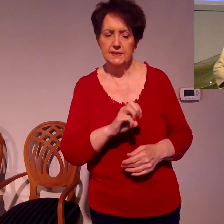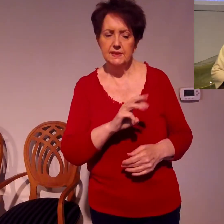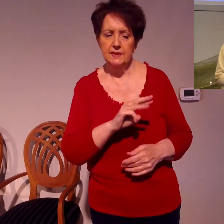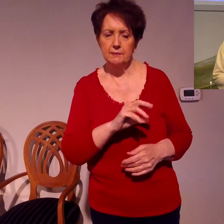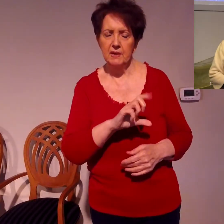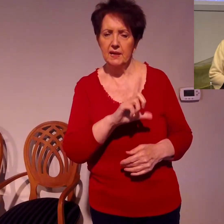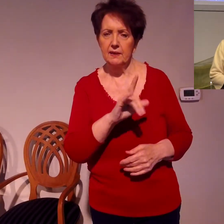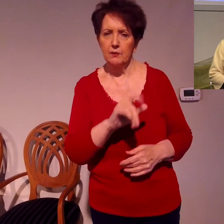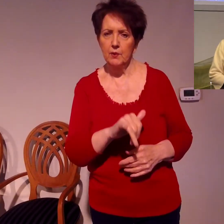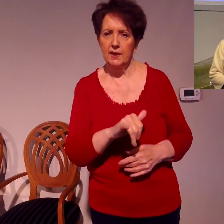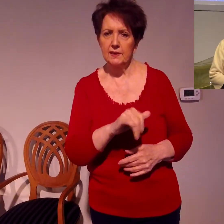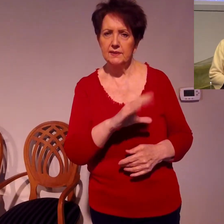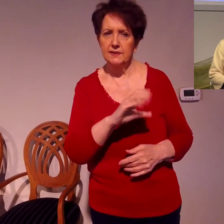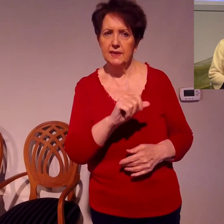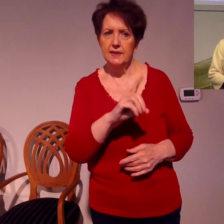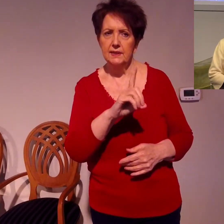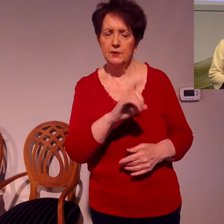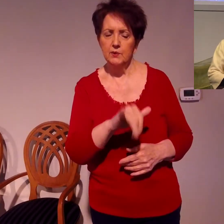right?